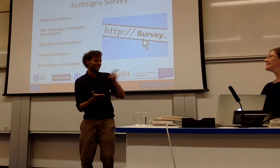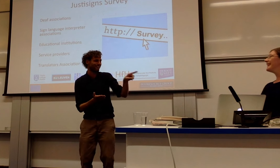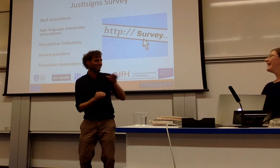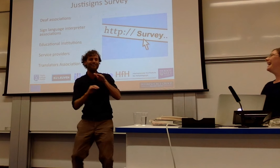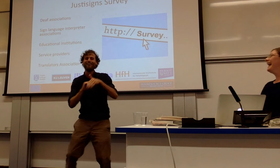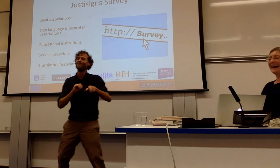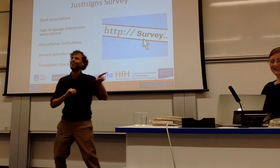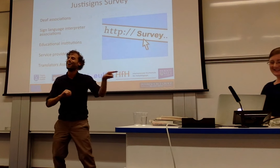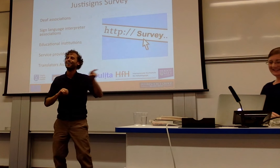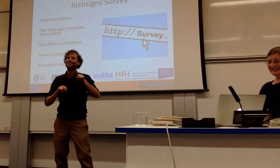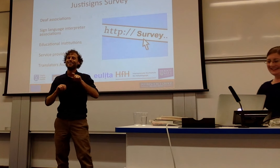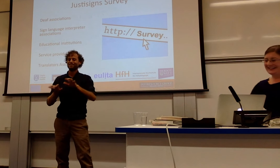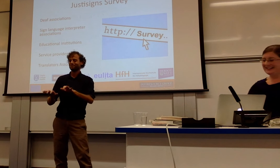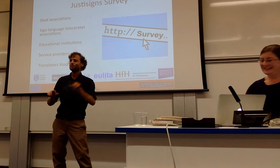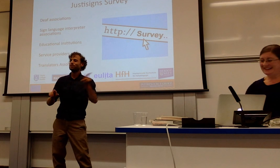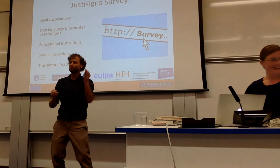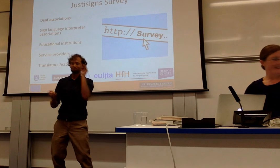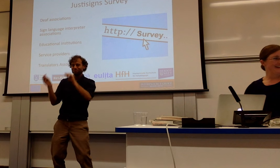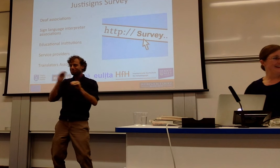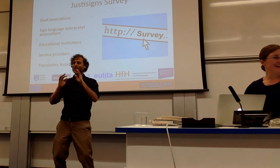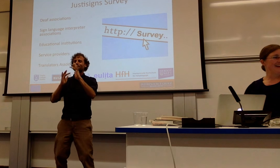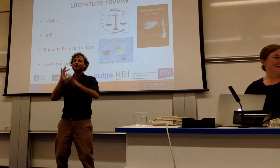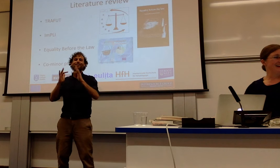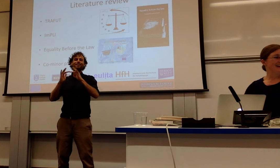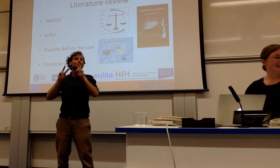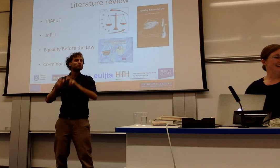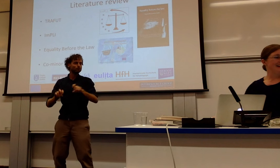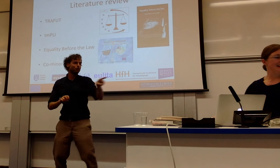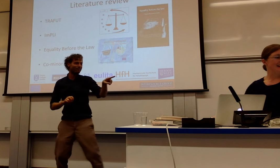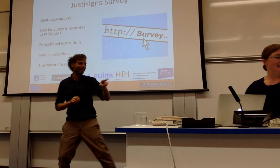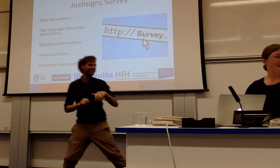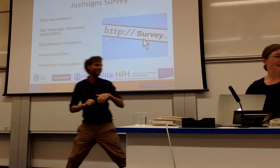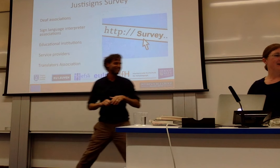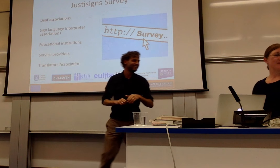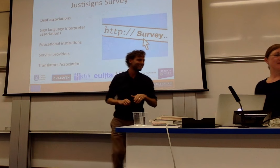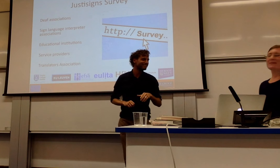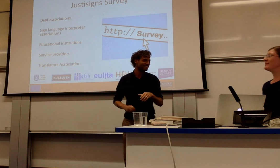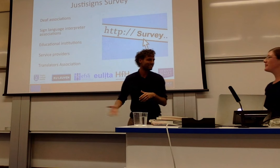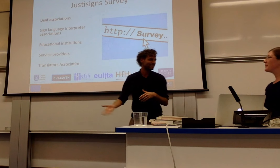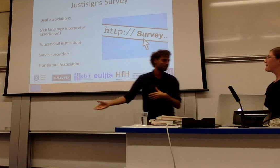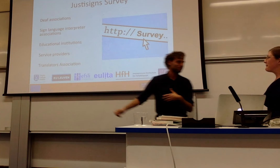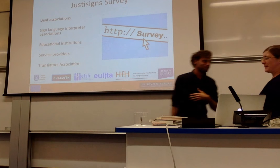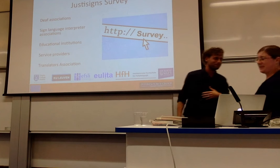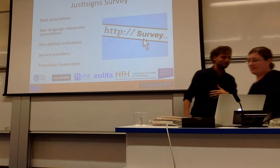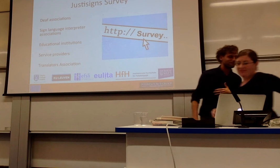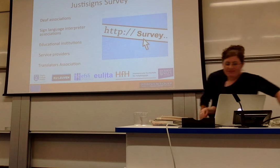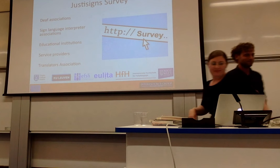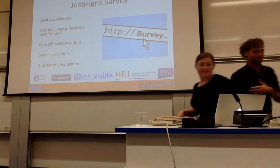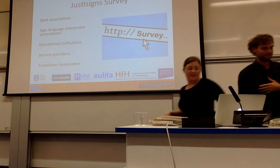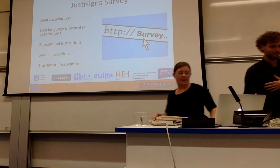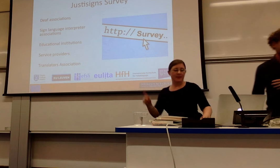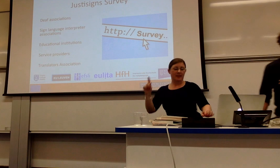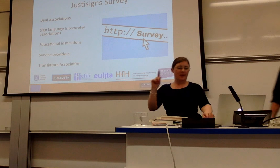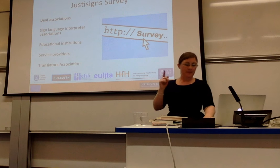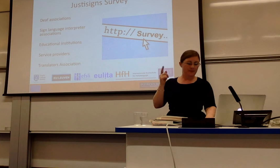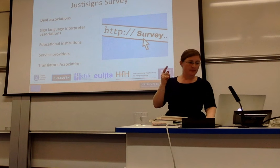Oh, and I'm actually now going to feedback to Jemina a little bit about the Justisigns survey, because she knows about how that